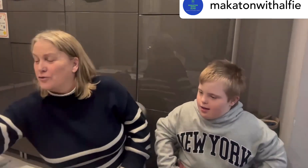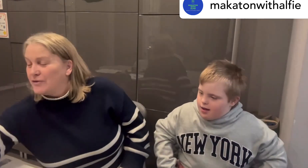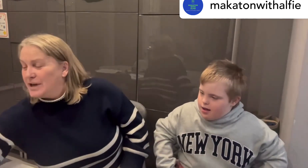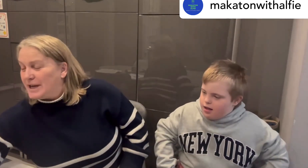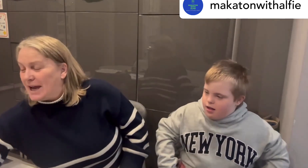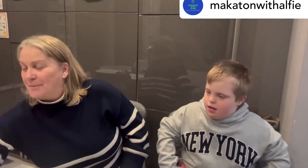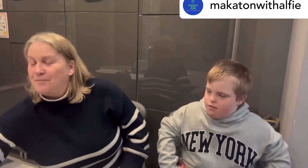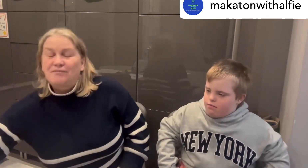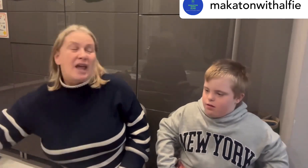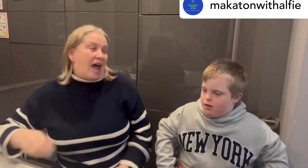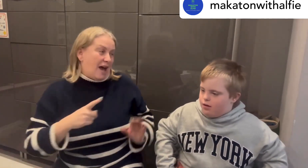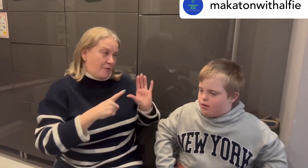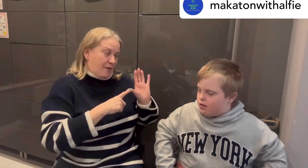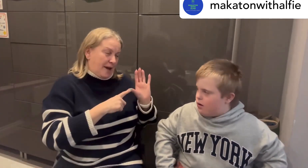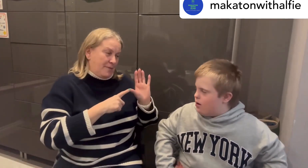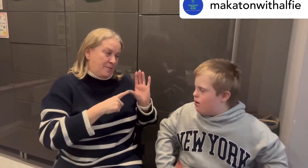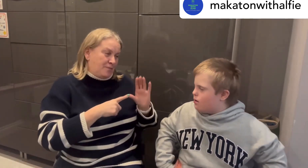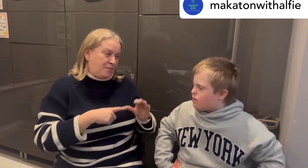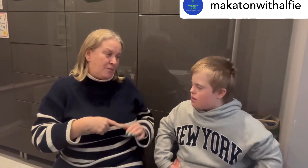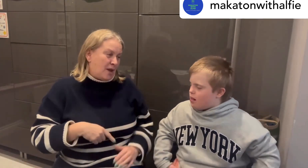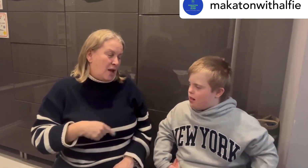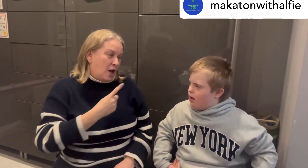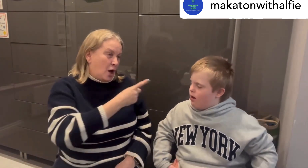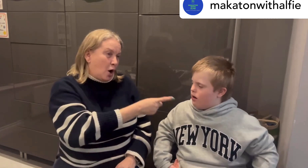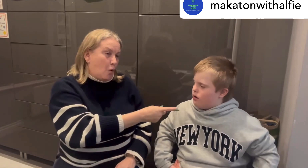Story. Alfie, we